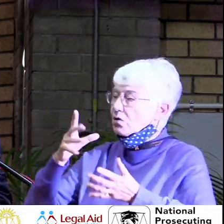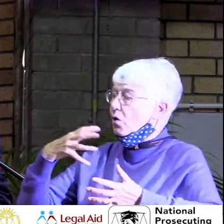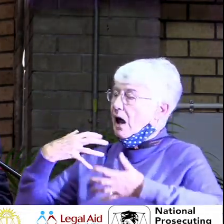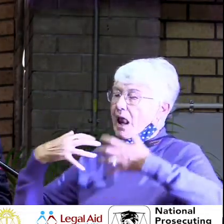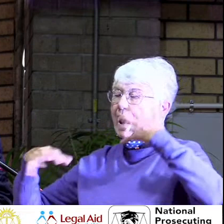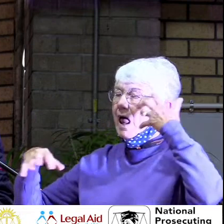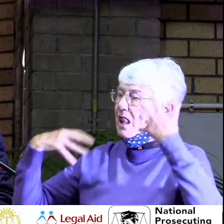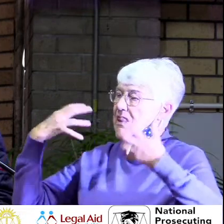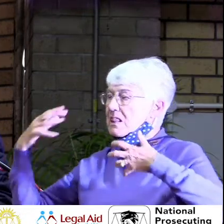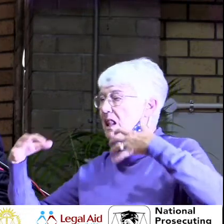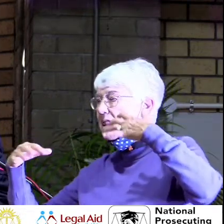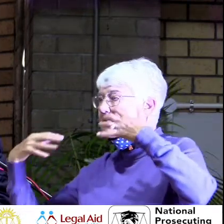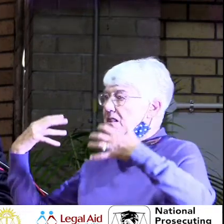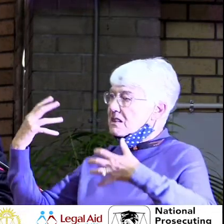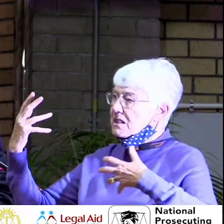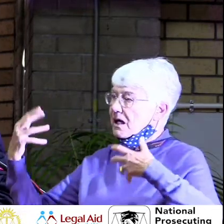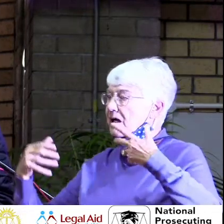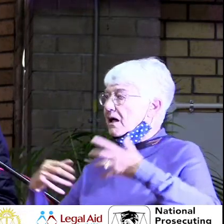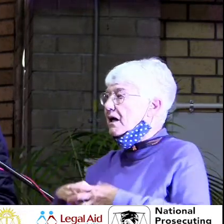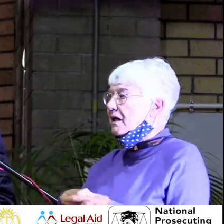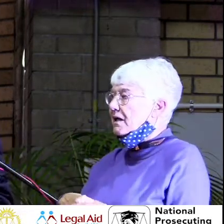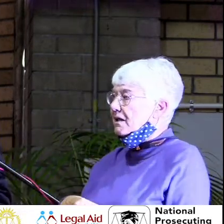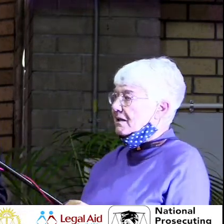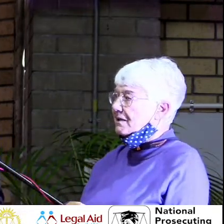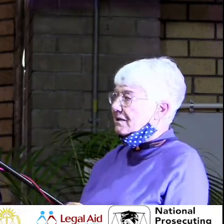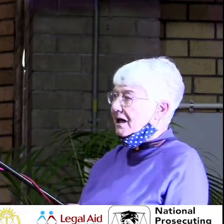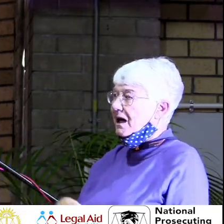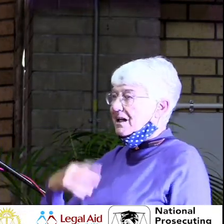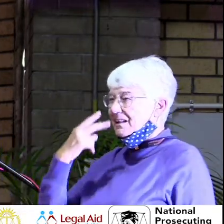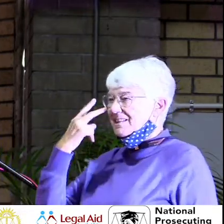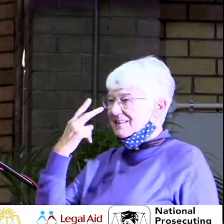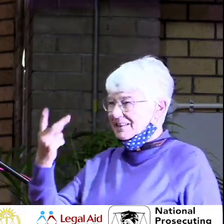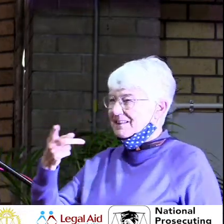to come here every weekend.